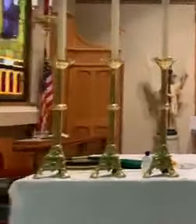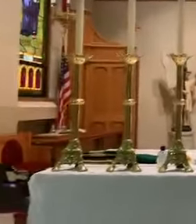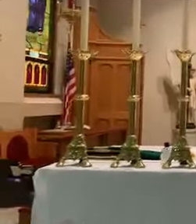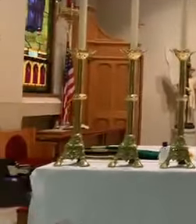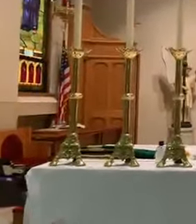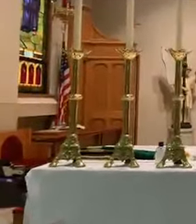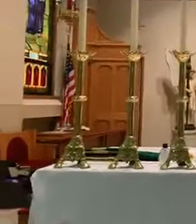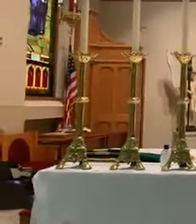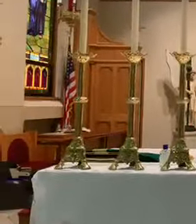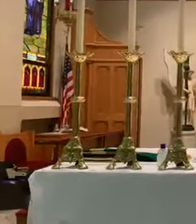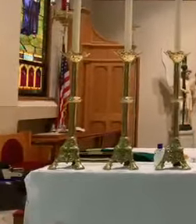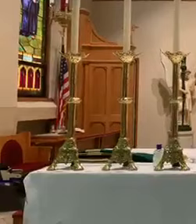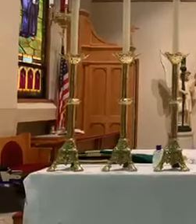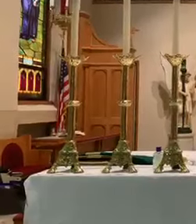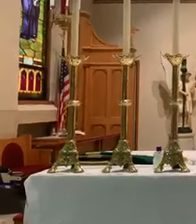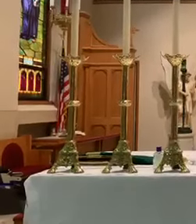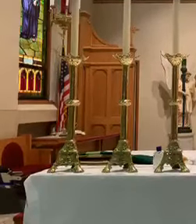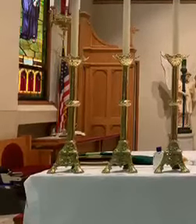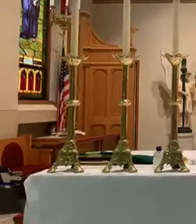The body of Christ.